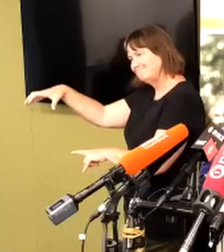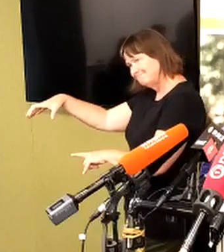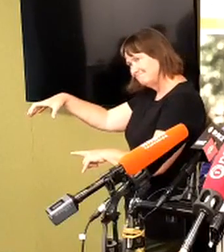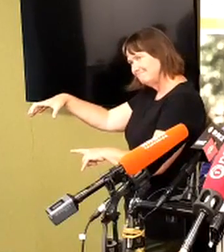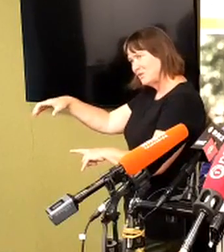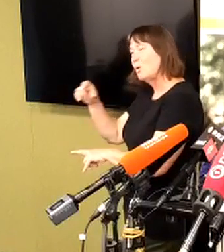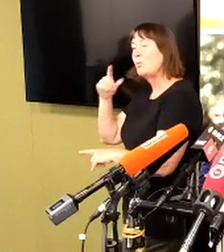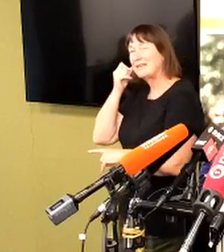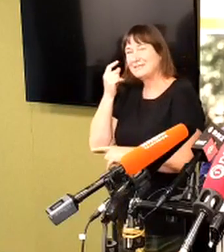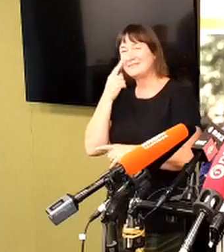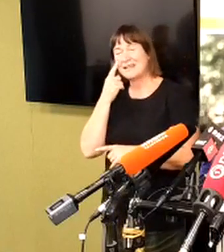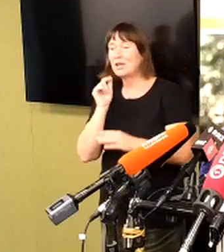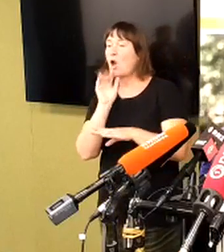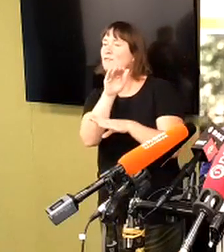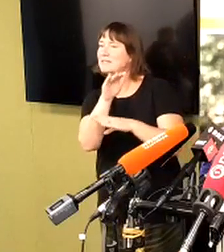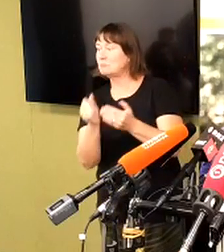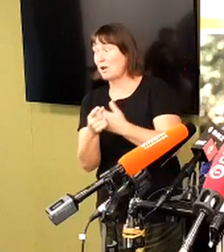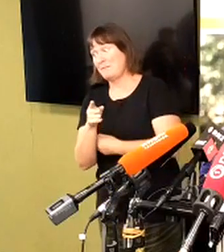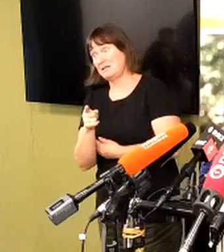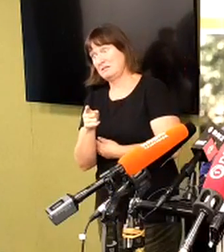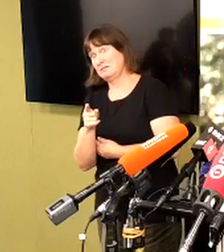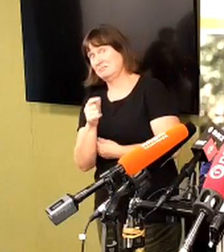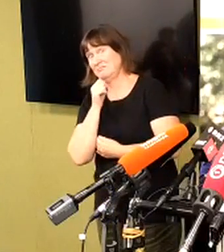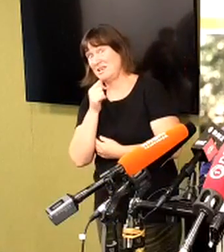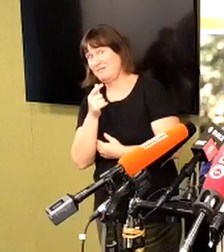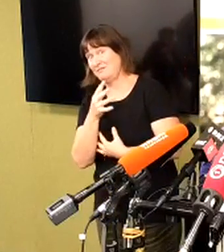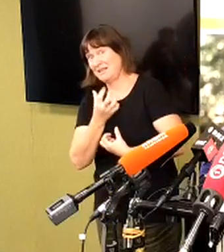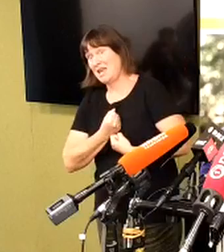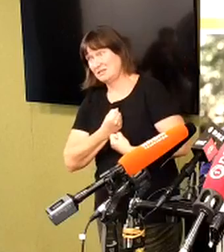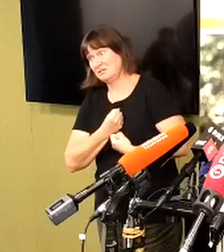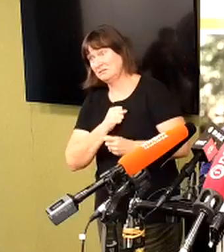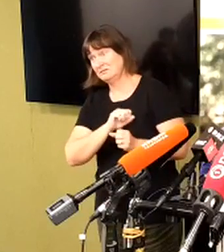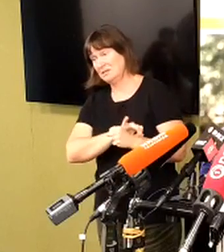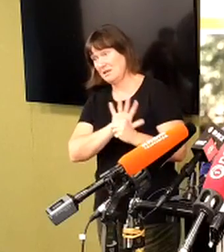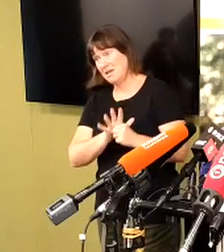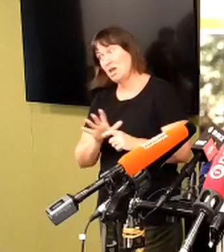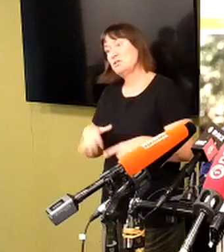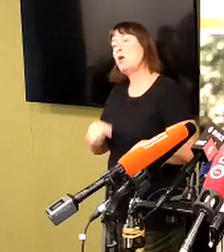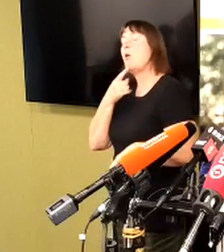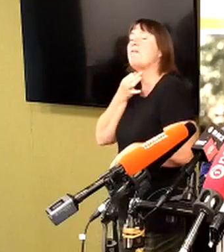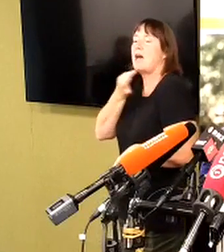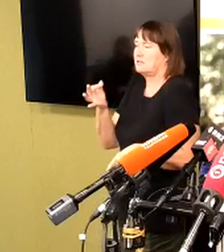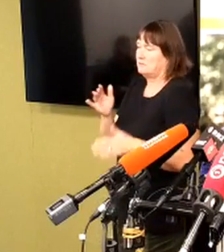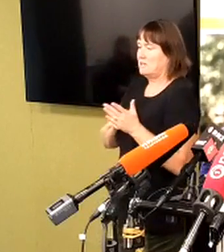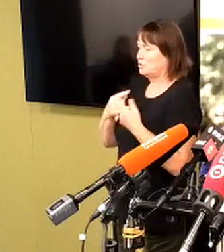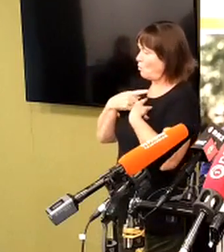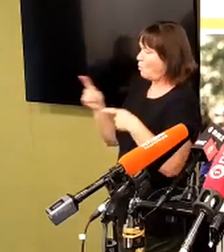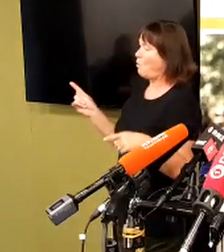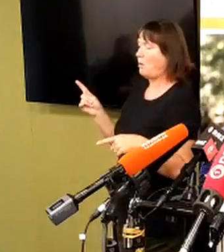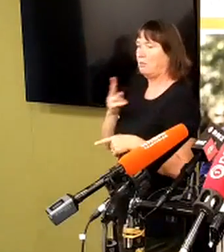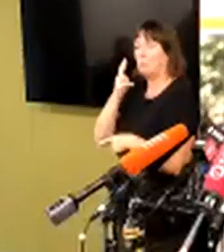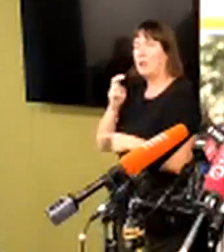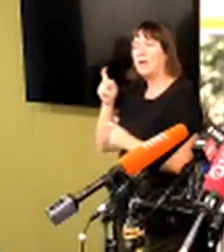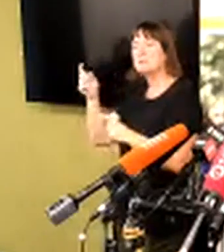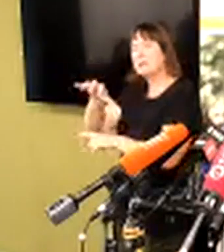jurisdictions what happens if you get the virus in that setting. So I've asked for a message to go out to all aged residential care facilities to say that they